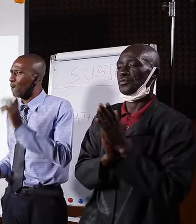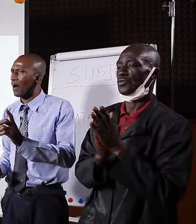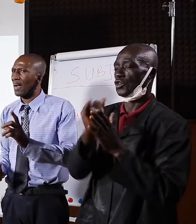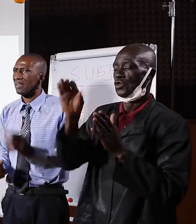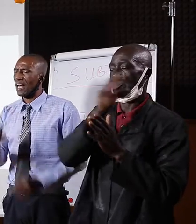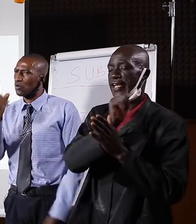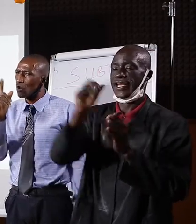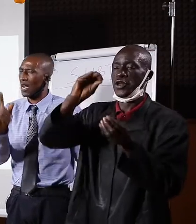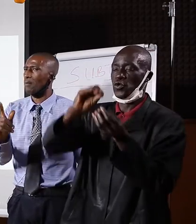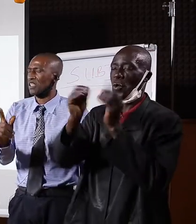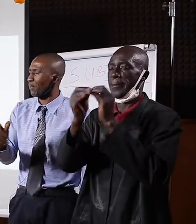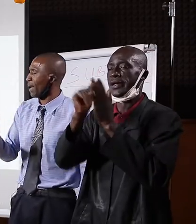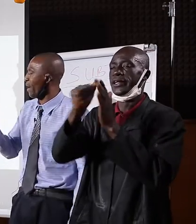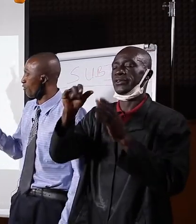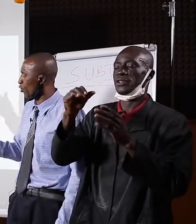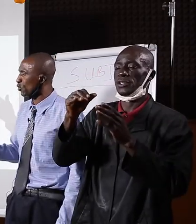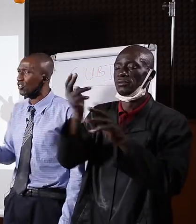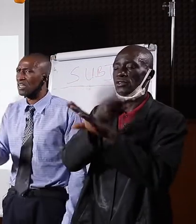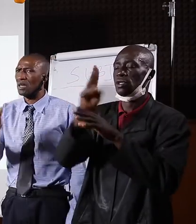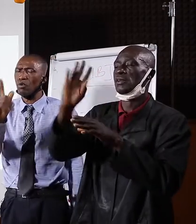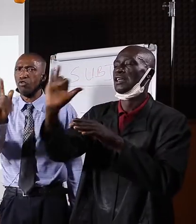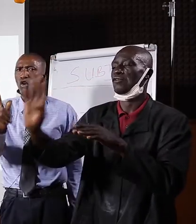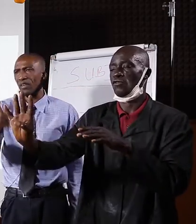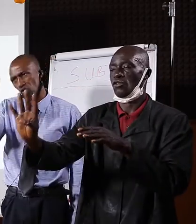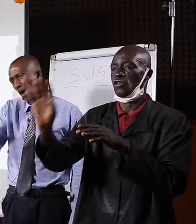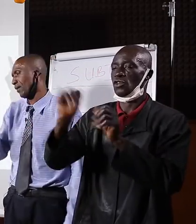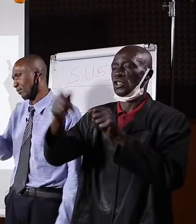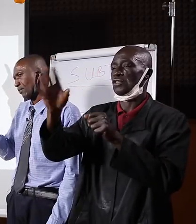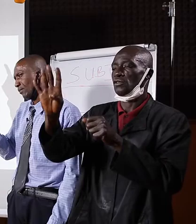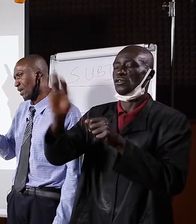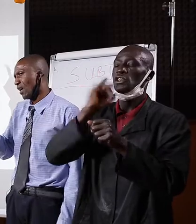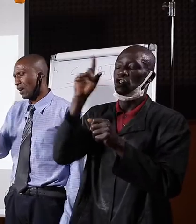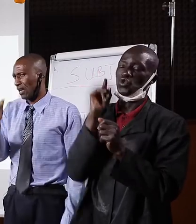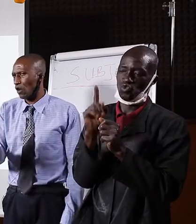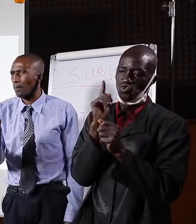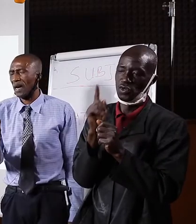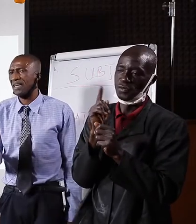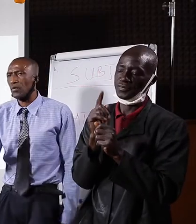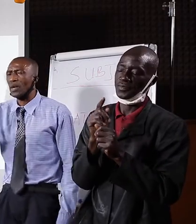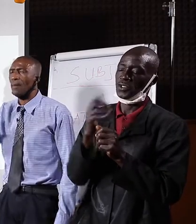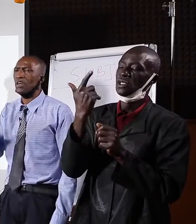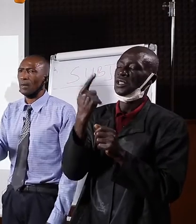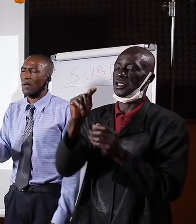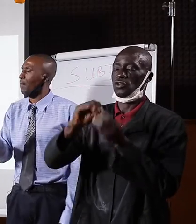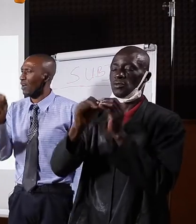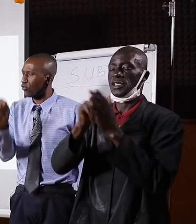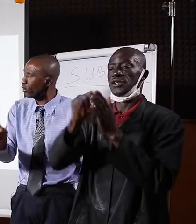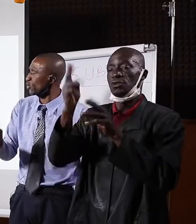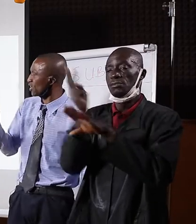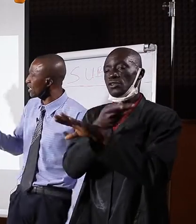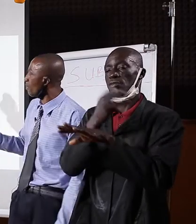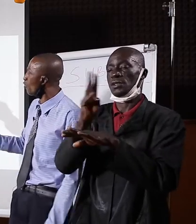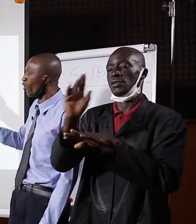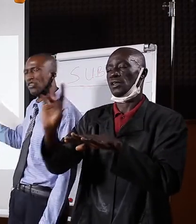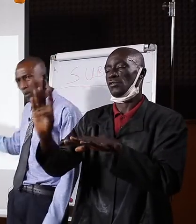a number that you can multiply by 4 to still give you 4 is 1. A number that you can multiply by 4